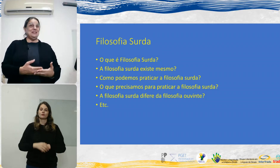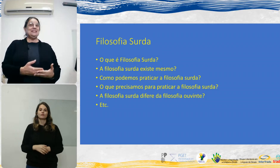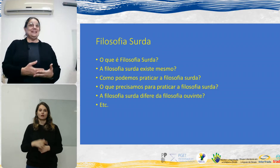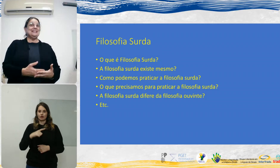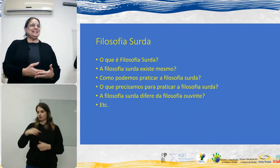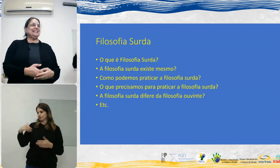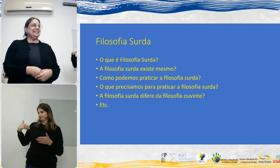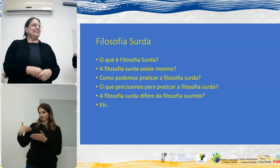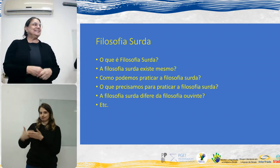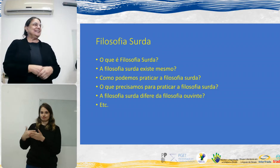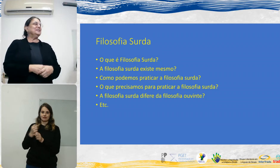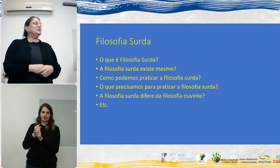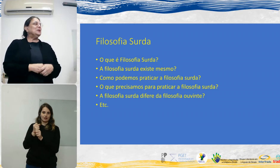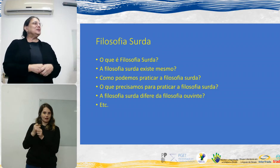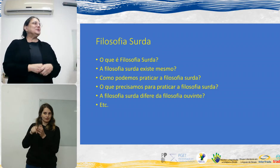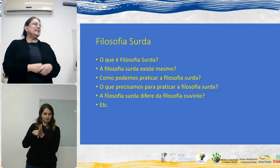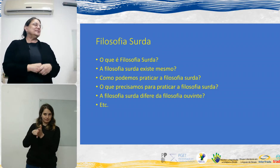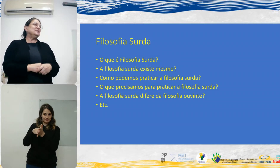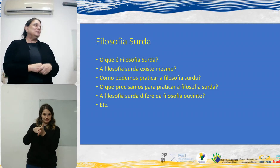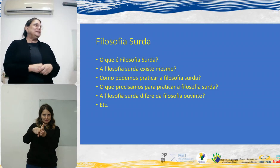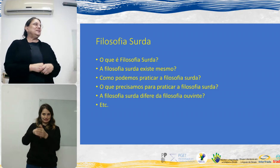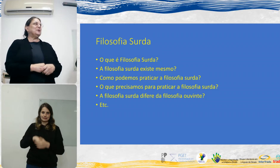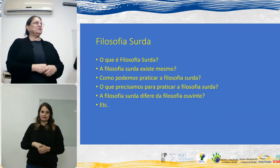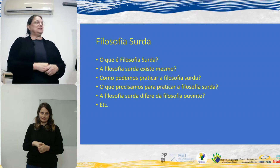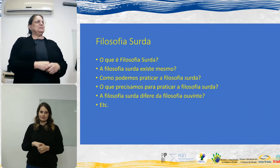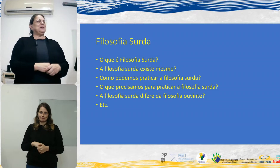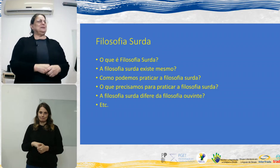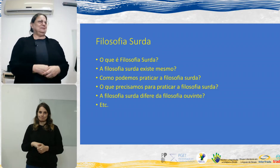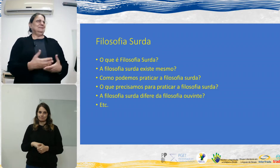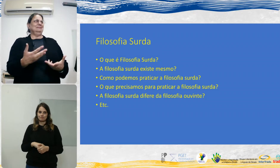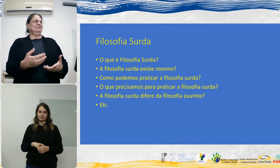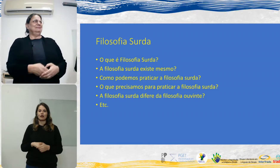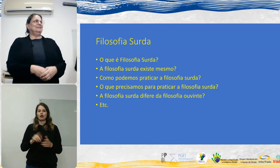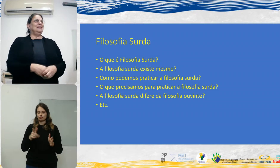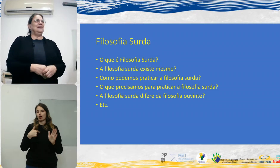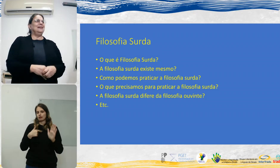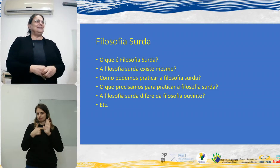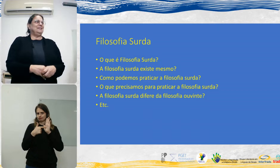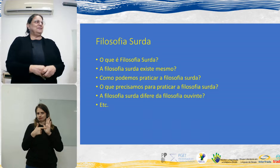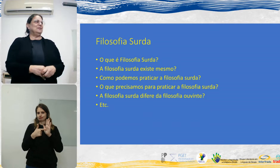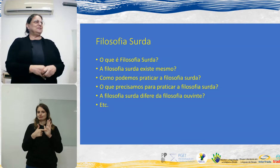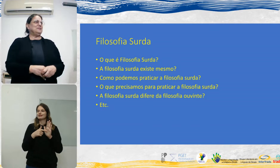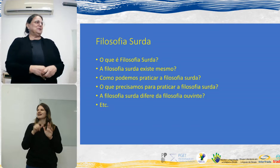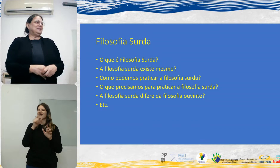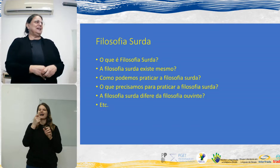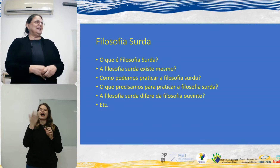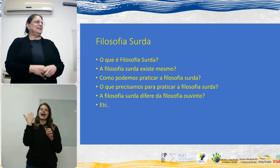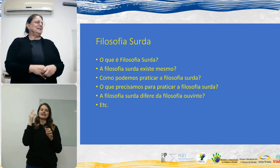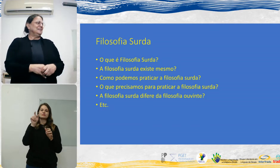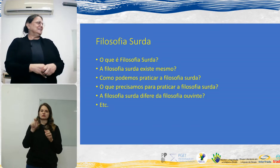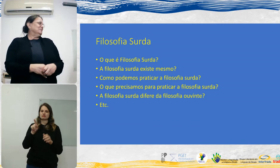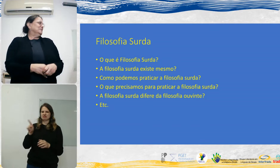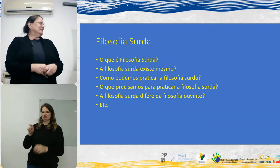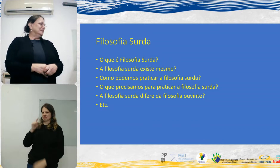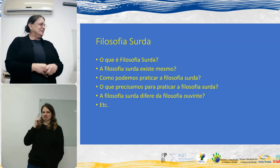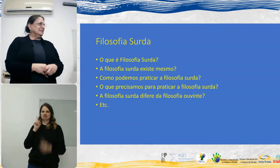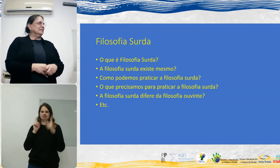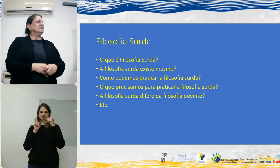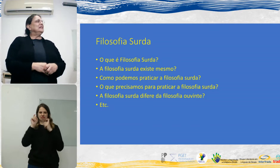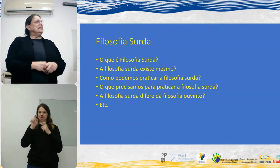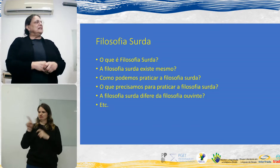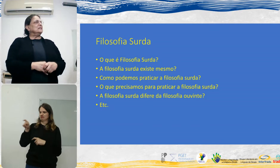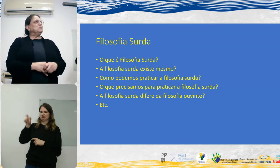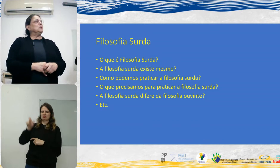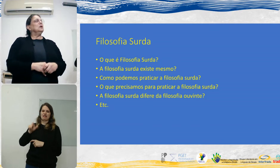that this does exist. I no longer get so many questions about, deaf philosophy, what's that? Does it really